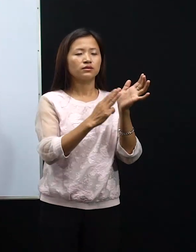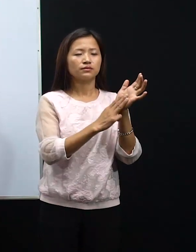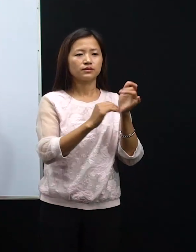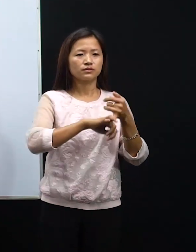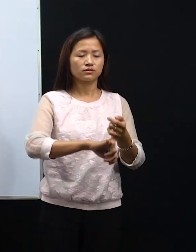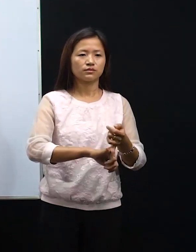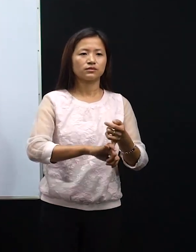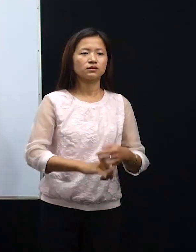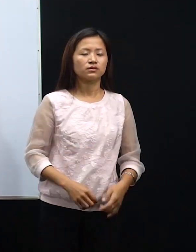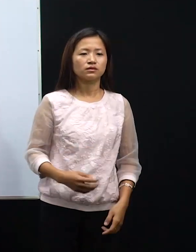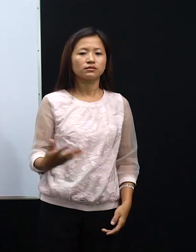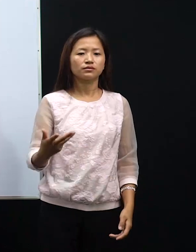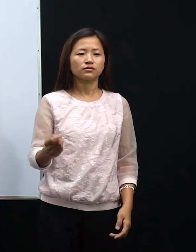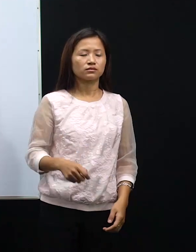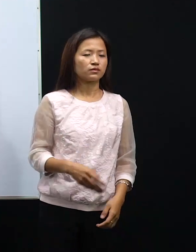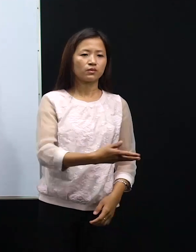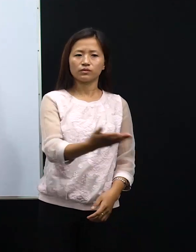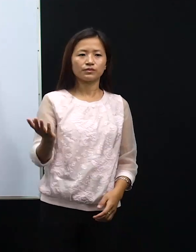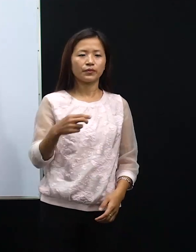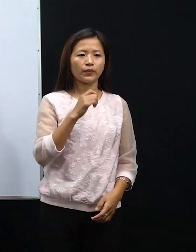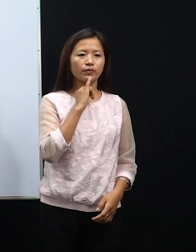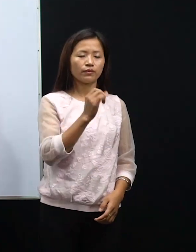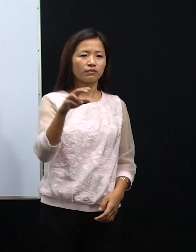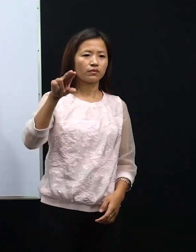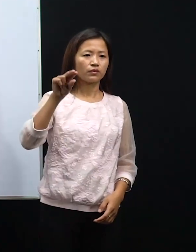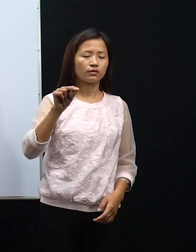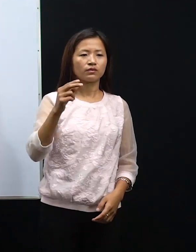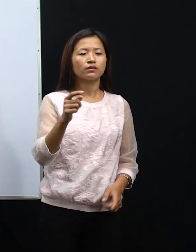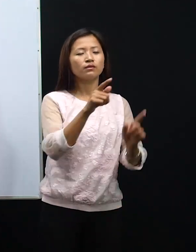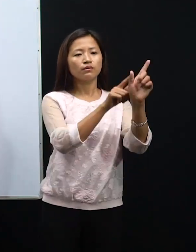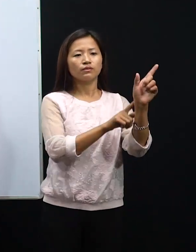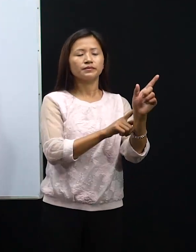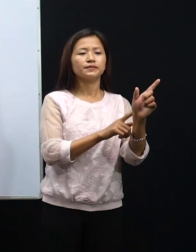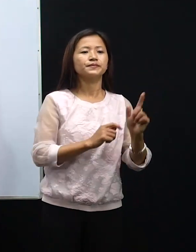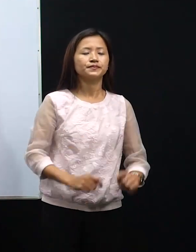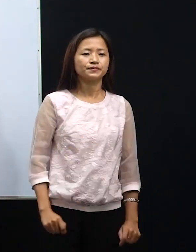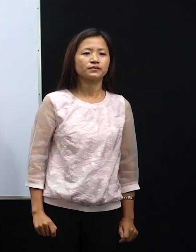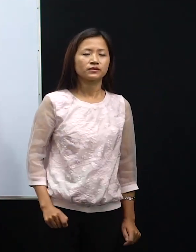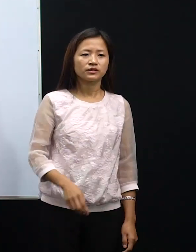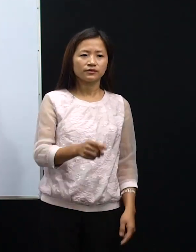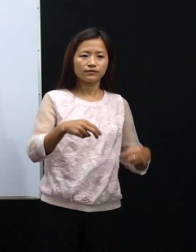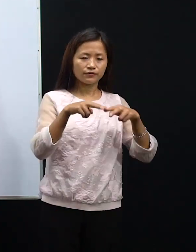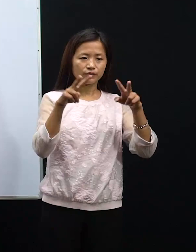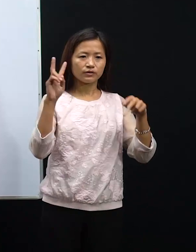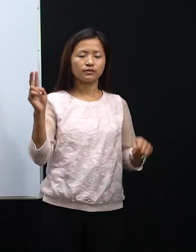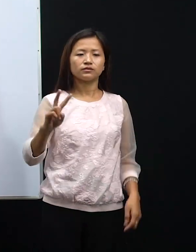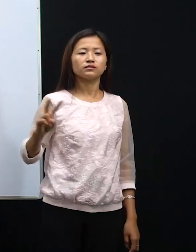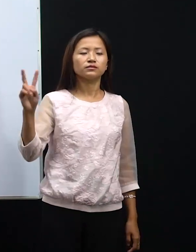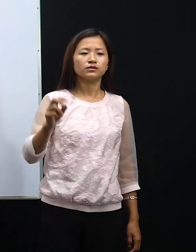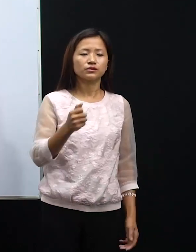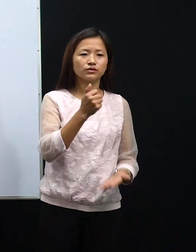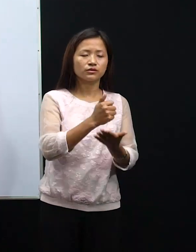term. Okay, there's no y here. So to be a like term, the variable should be same.